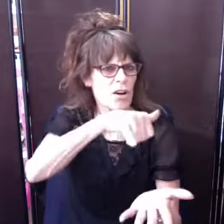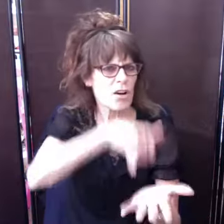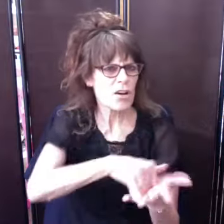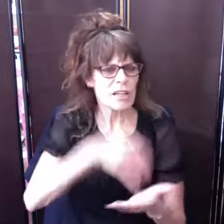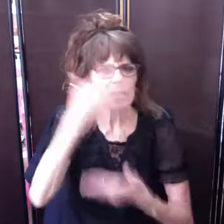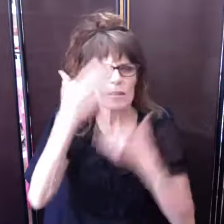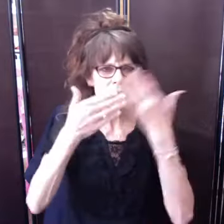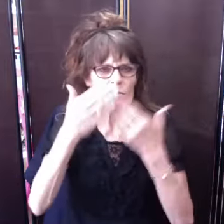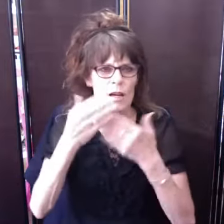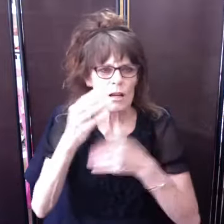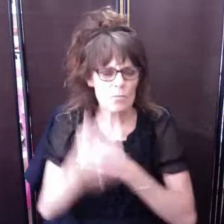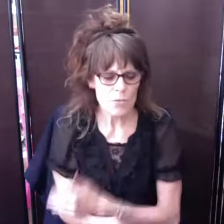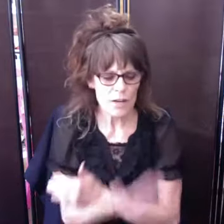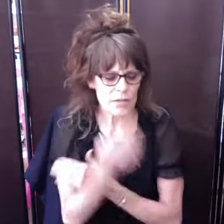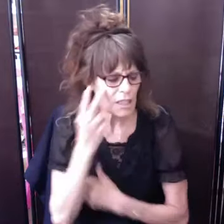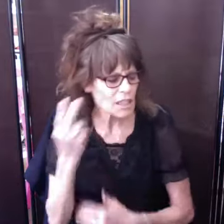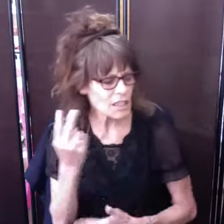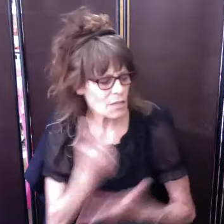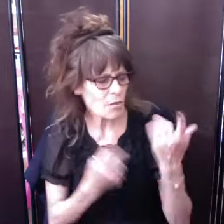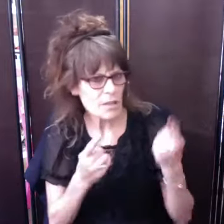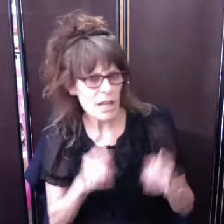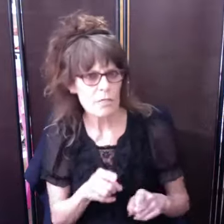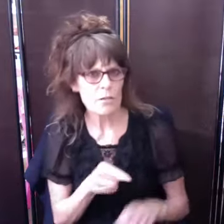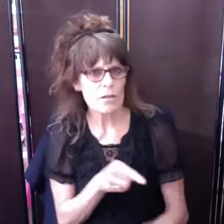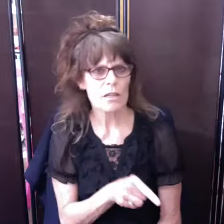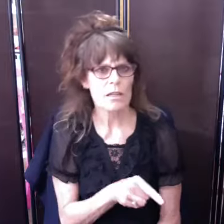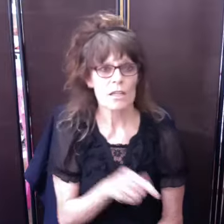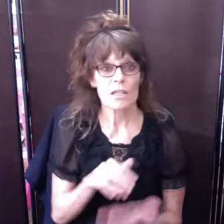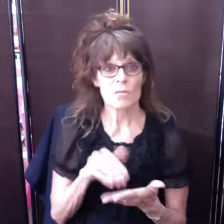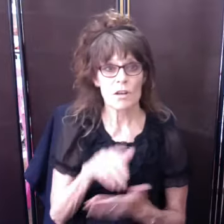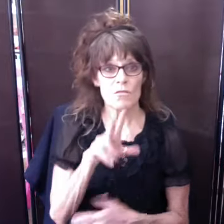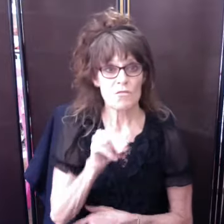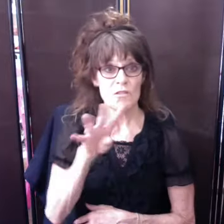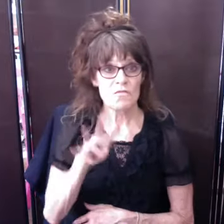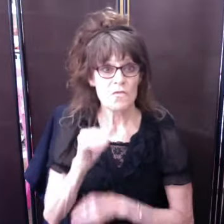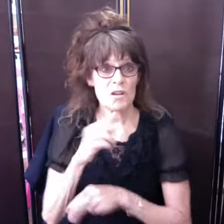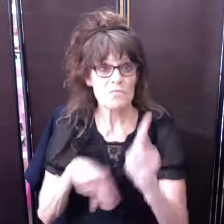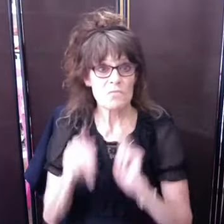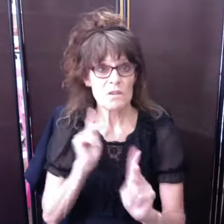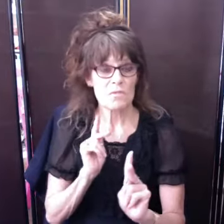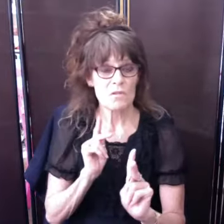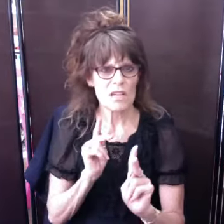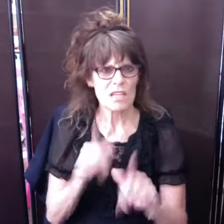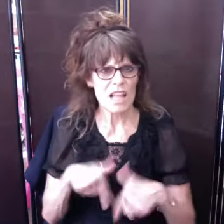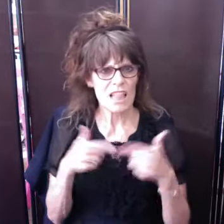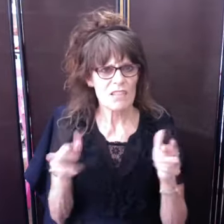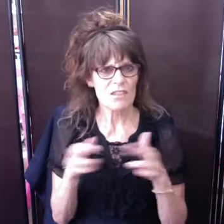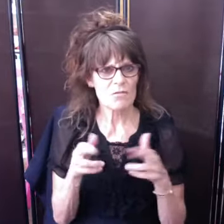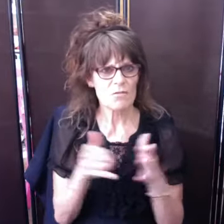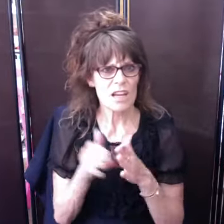I went downstairs to see what was going on. And there were 30 or 40 people in that living room that morning. And my grandmother looked